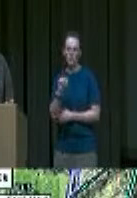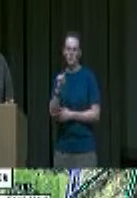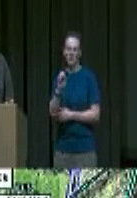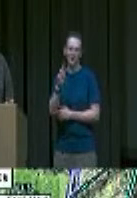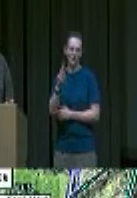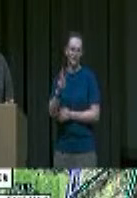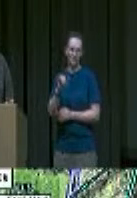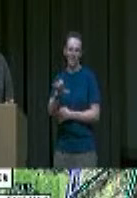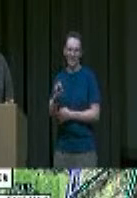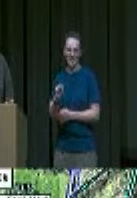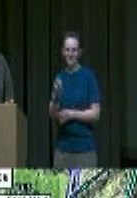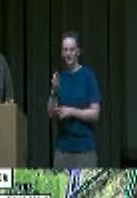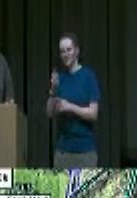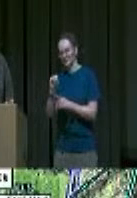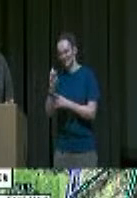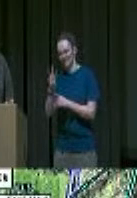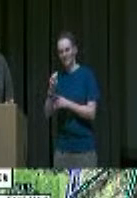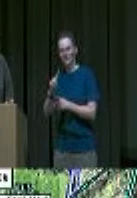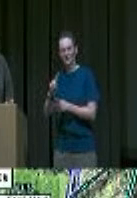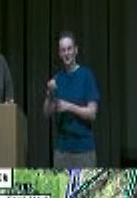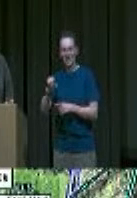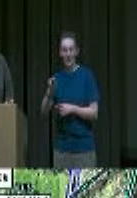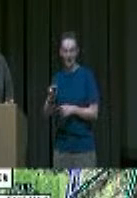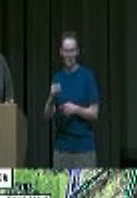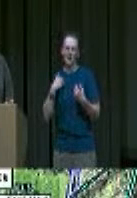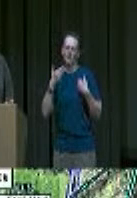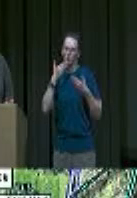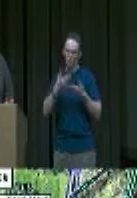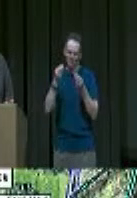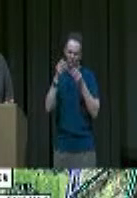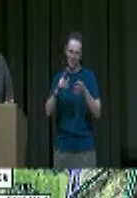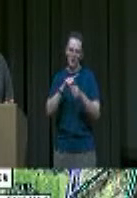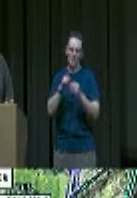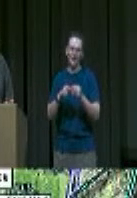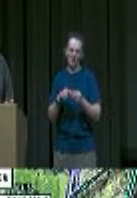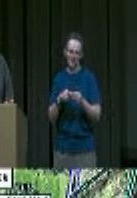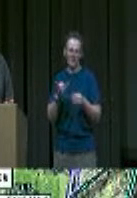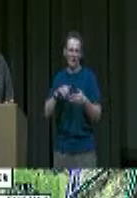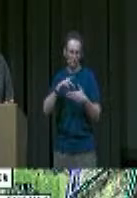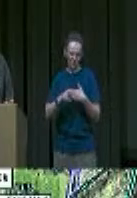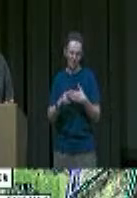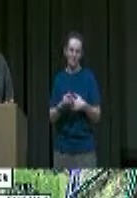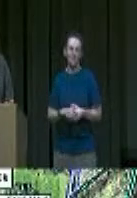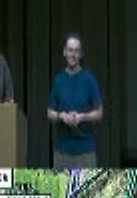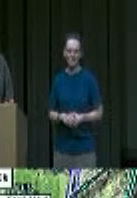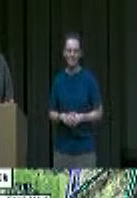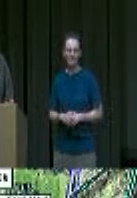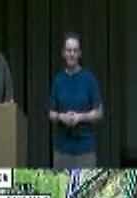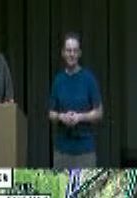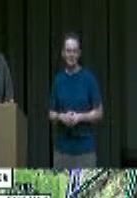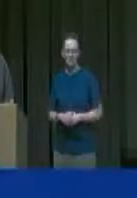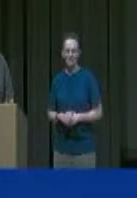akronwaterwaysrenewed.com, that has a lot of good information on it about our Akron Waterways Renewed program. So